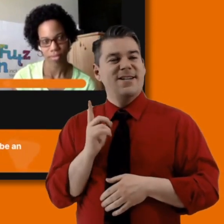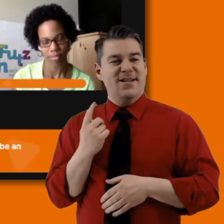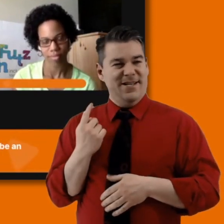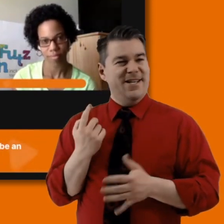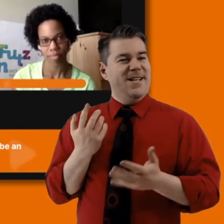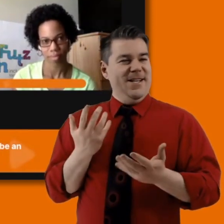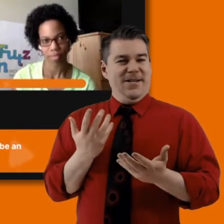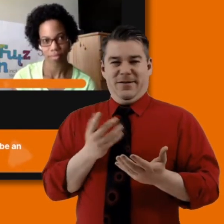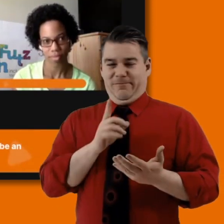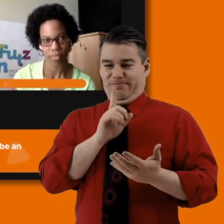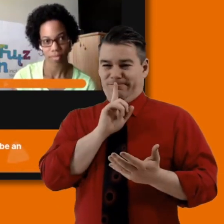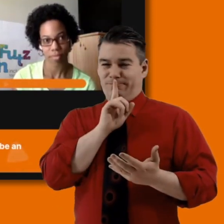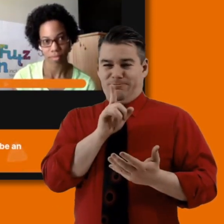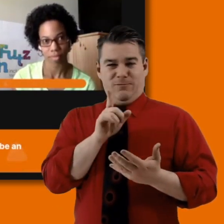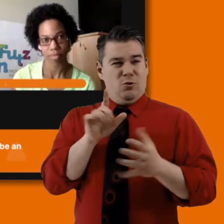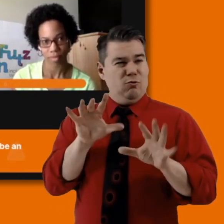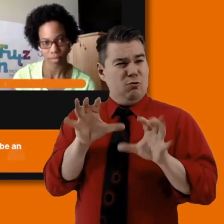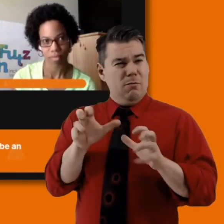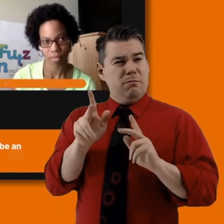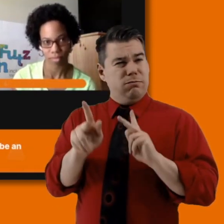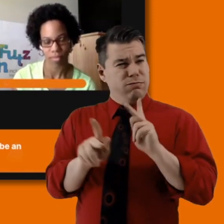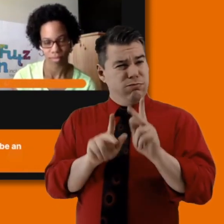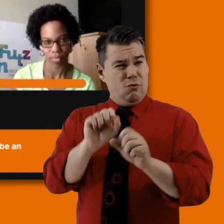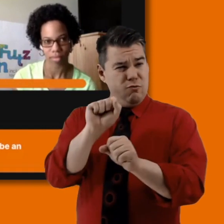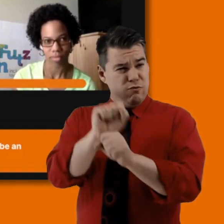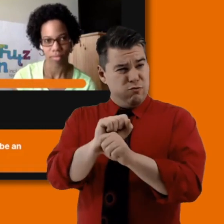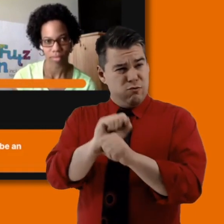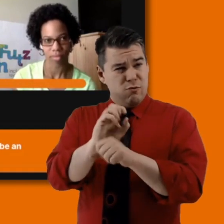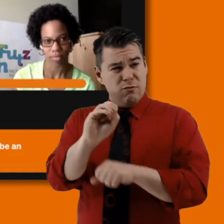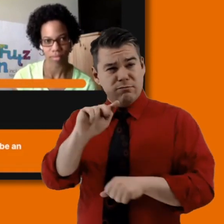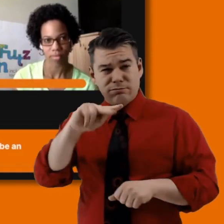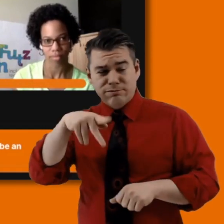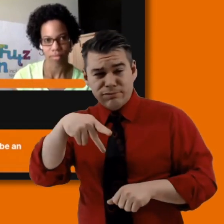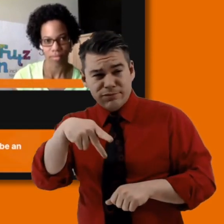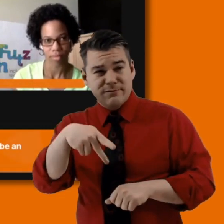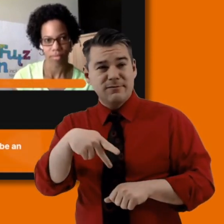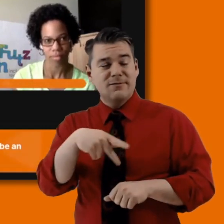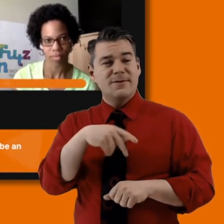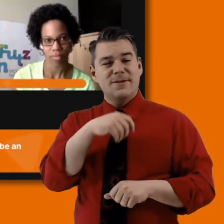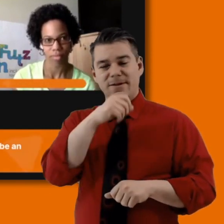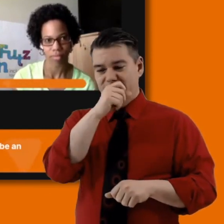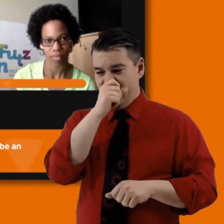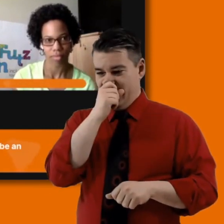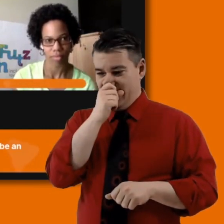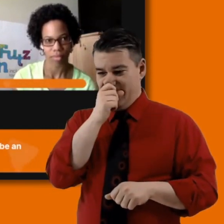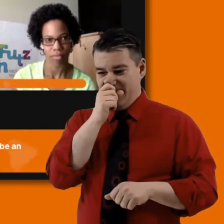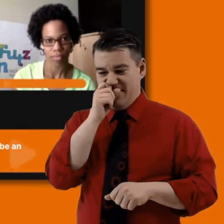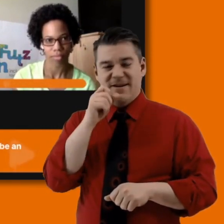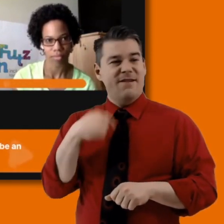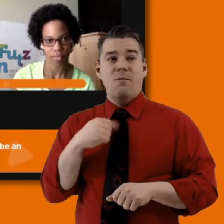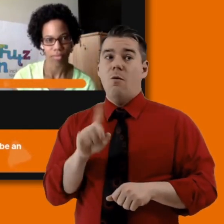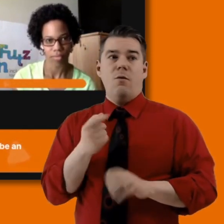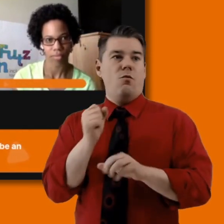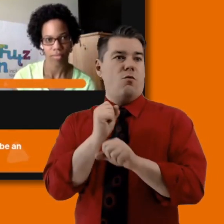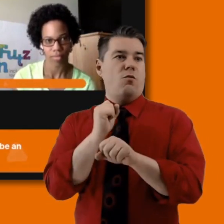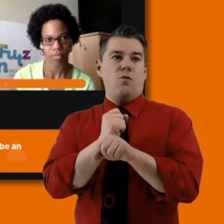such an incredible group of people working in occupational therapy. I've only ever worked in New York